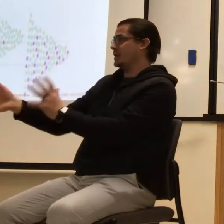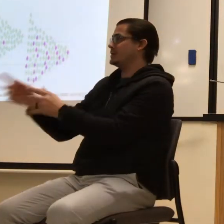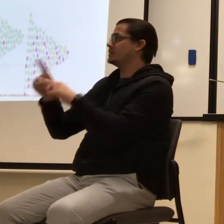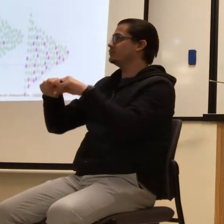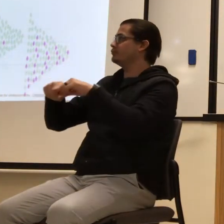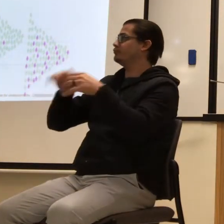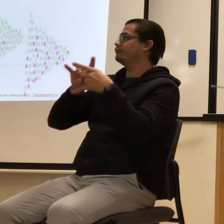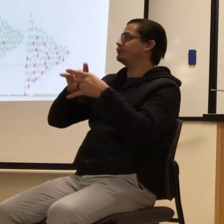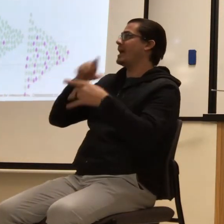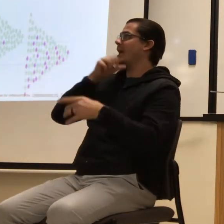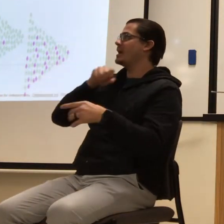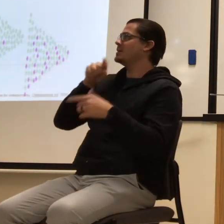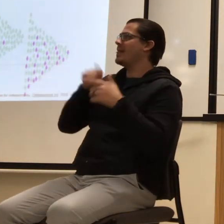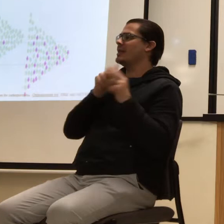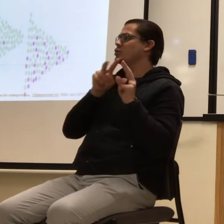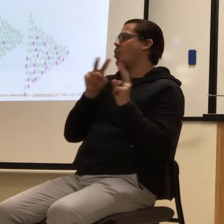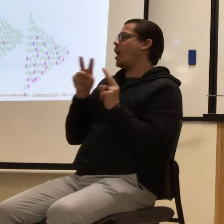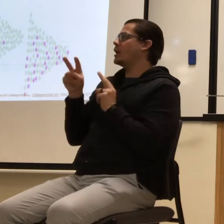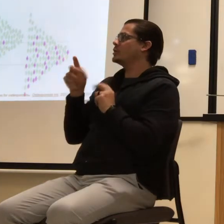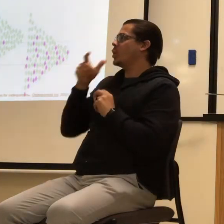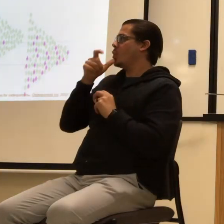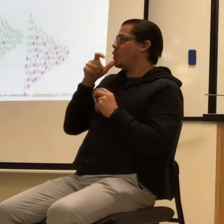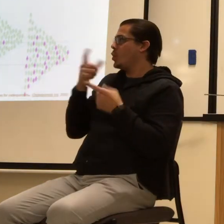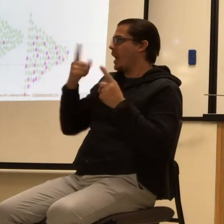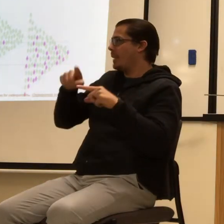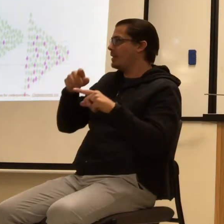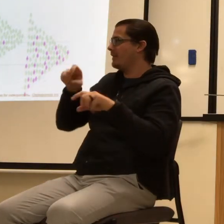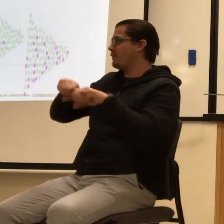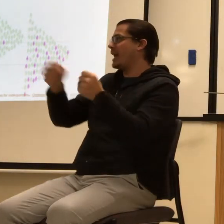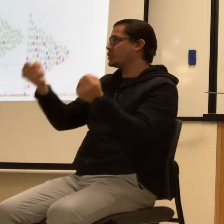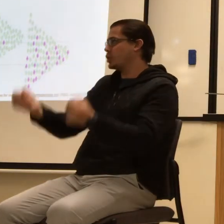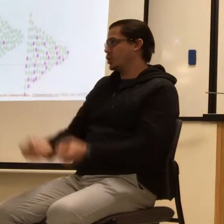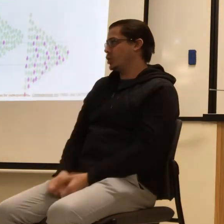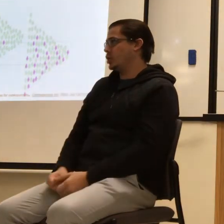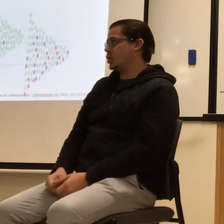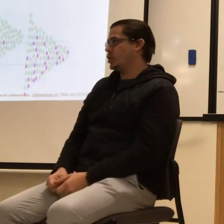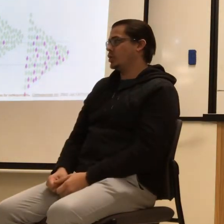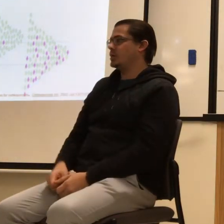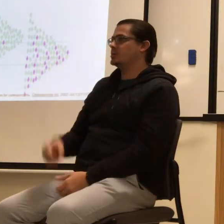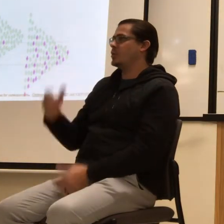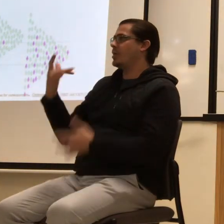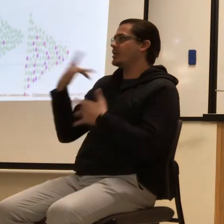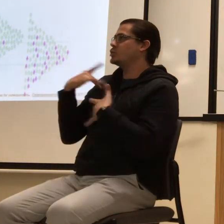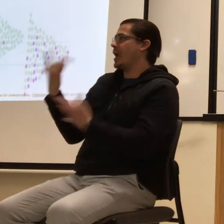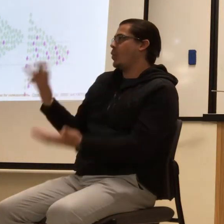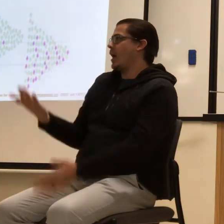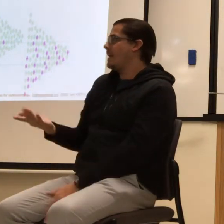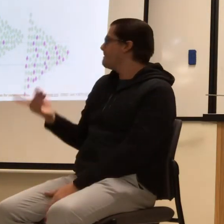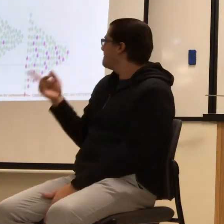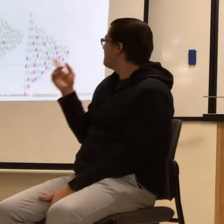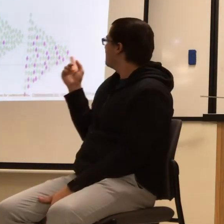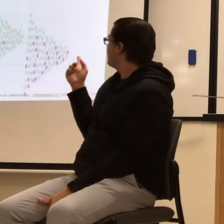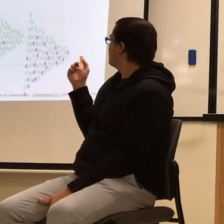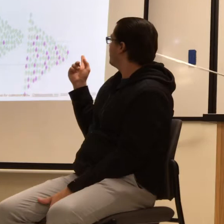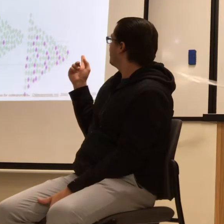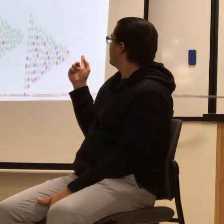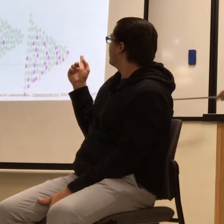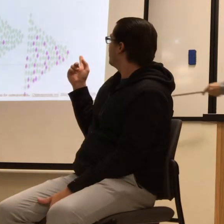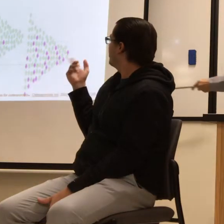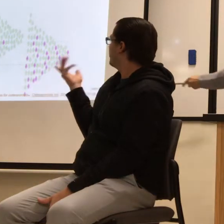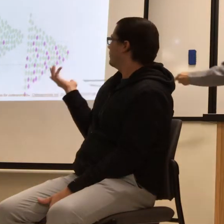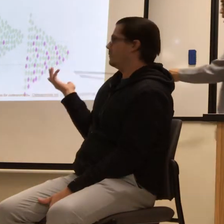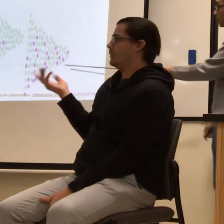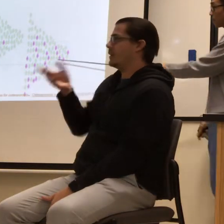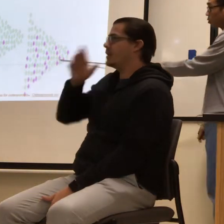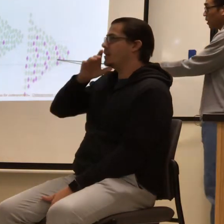categorize them by age, and just see who has a fracture. Okay. And so what's the trend? Well,